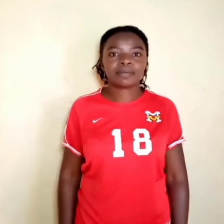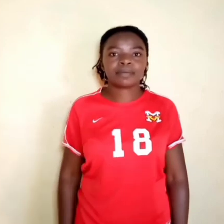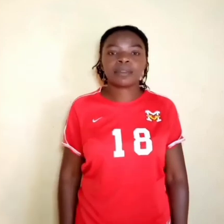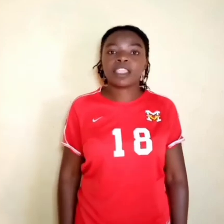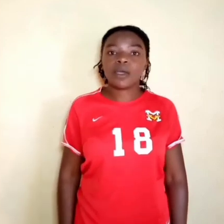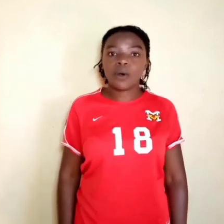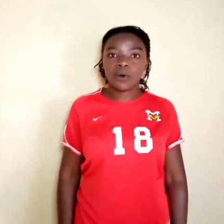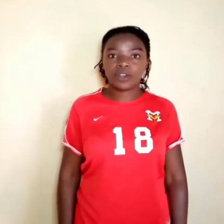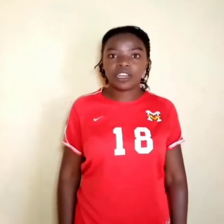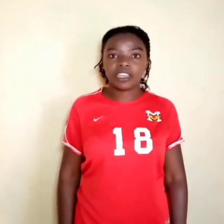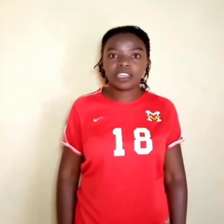on,